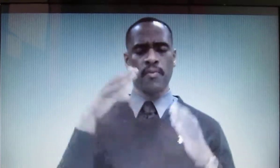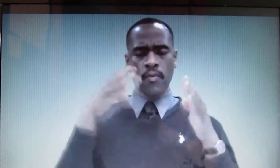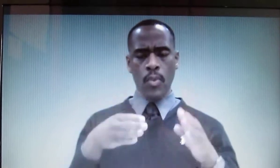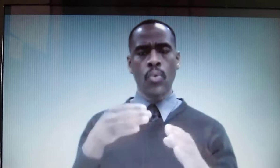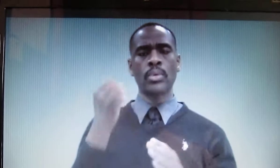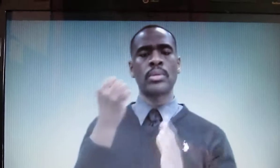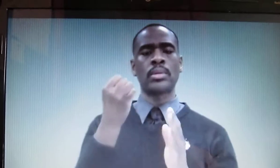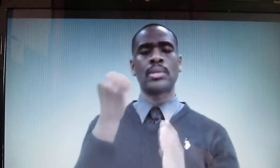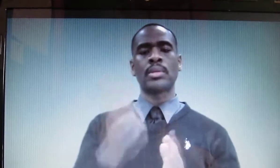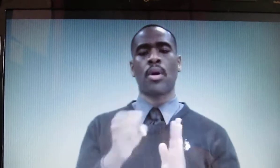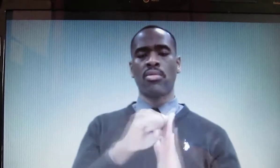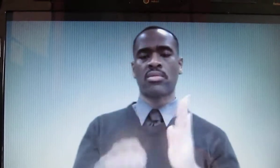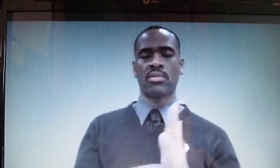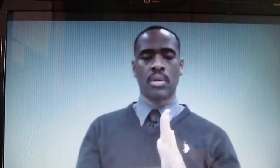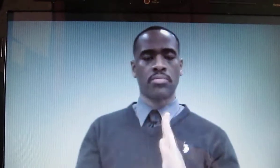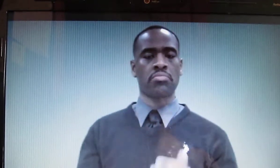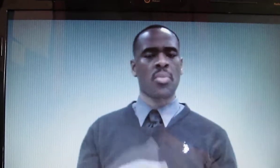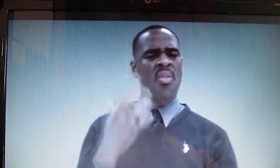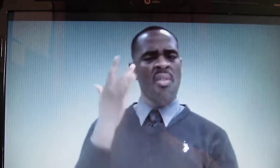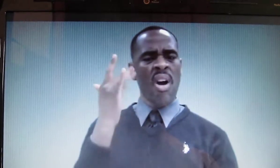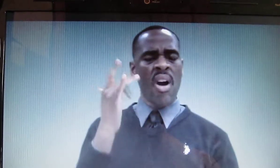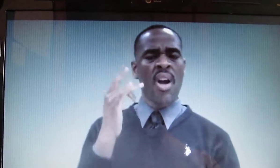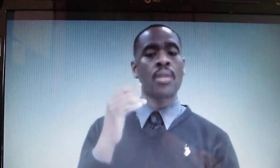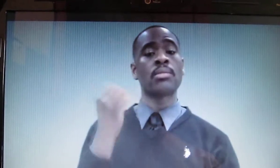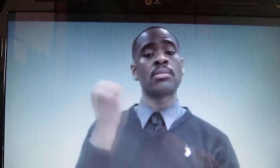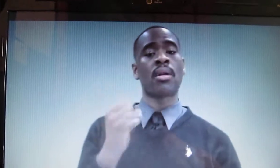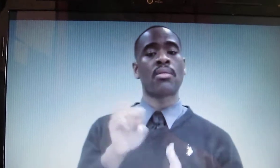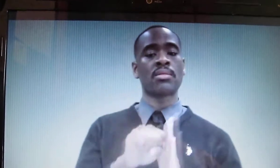For the black ASL research, we